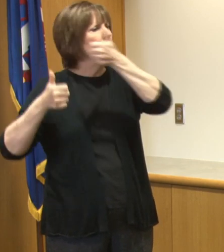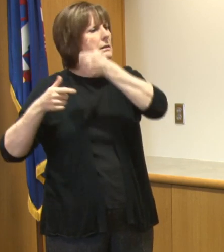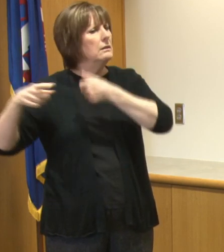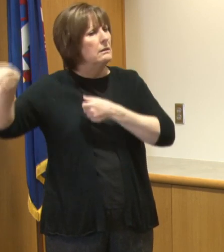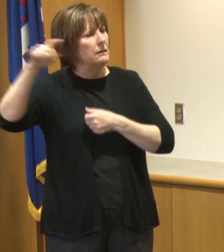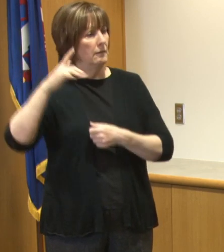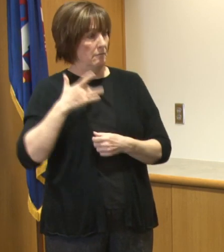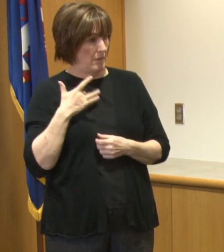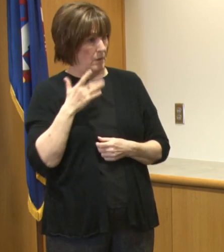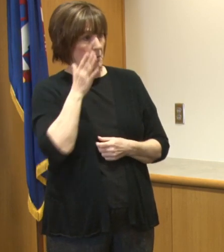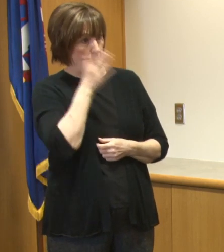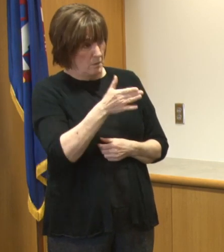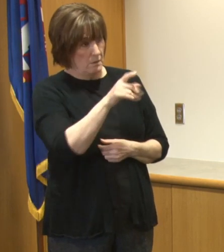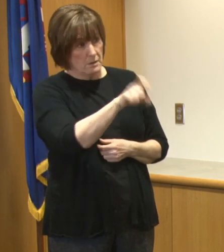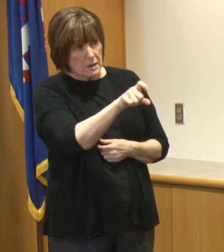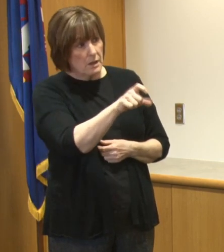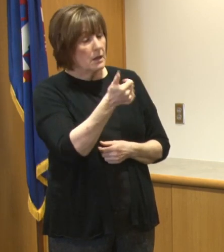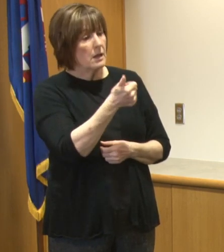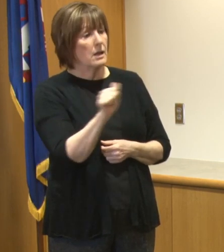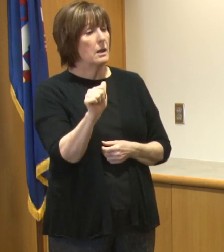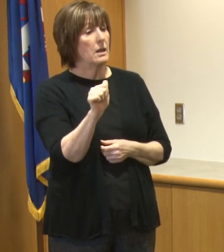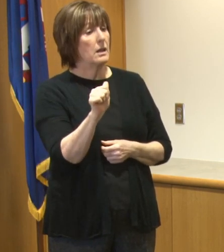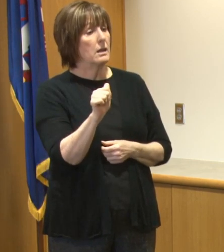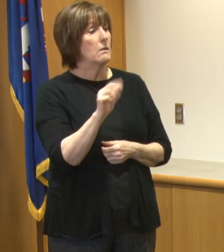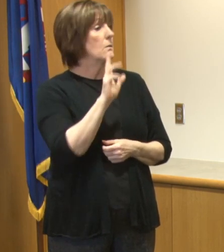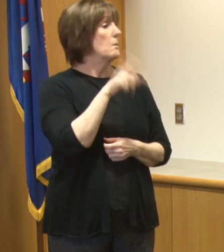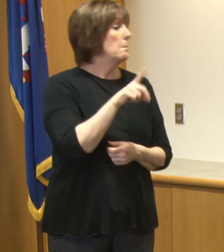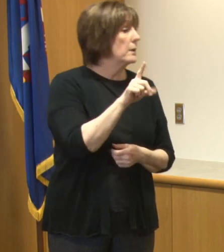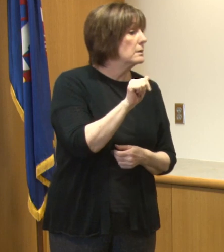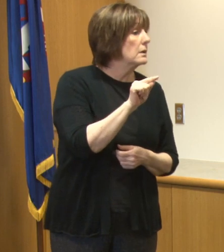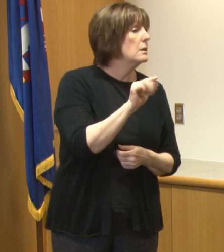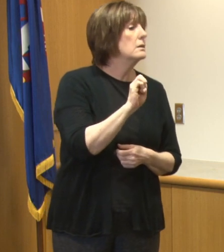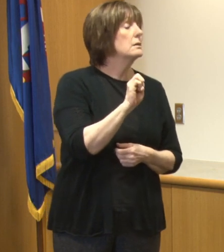to be any sort of updated